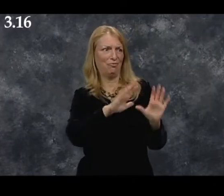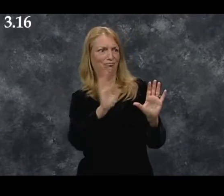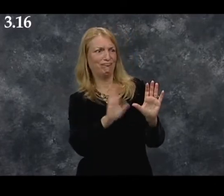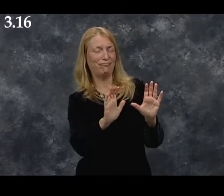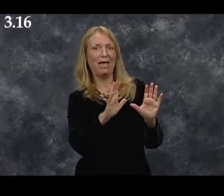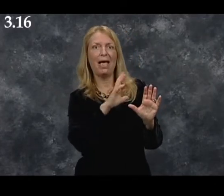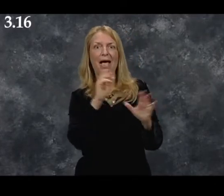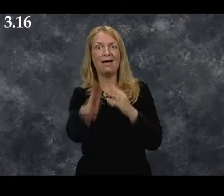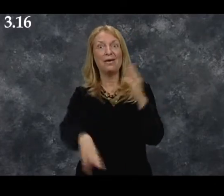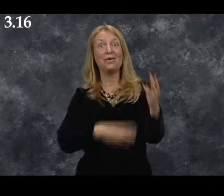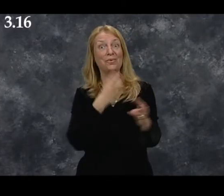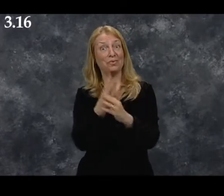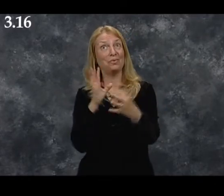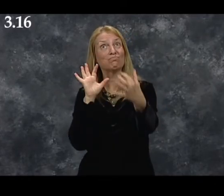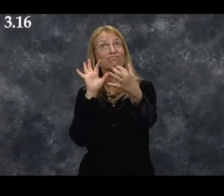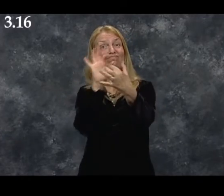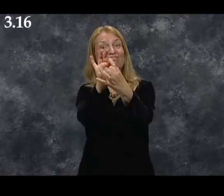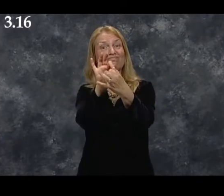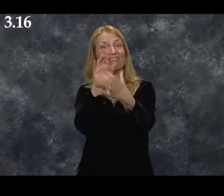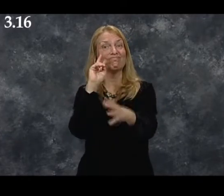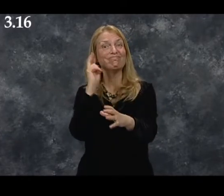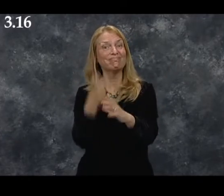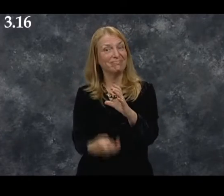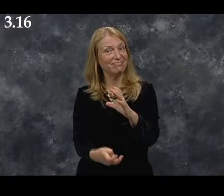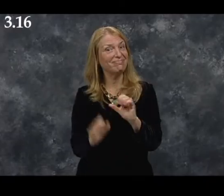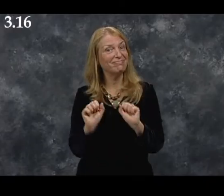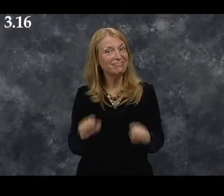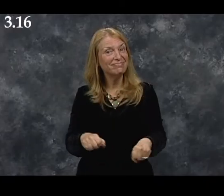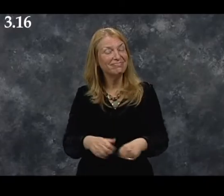each other, and the world.